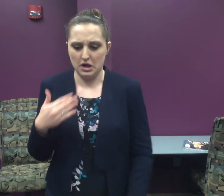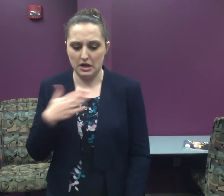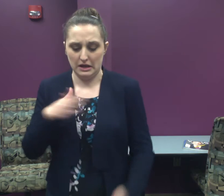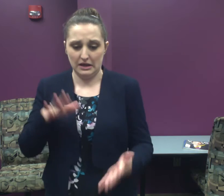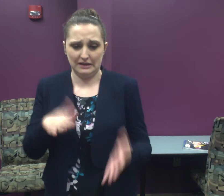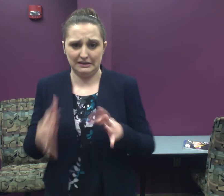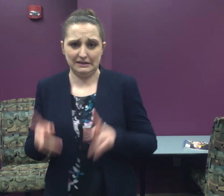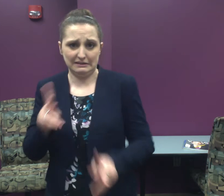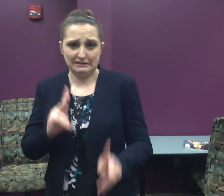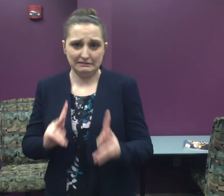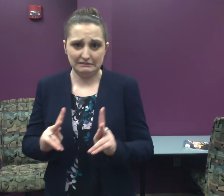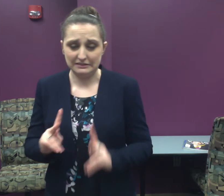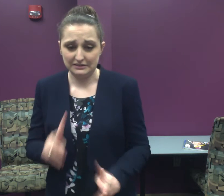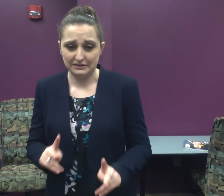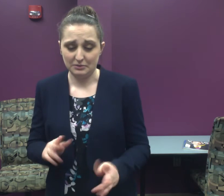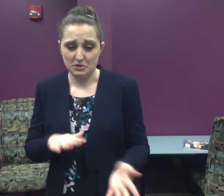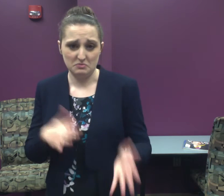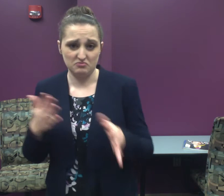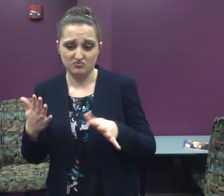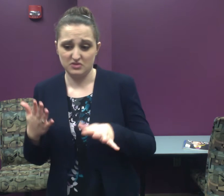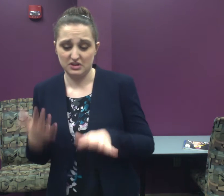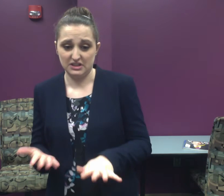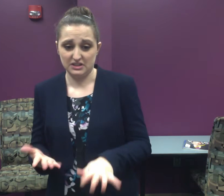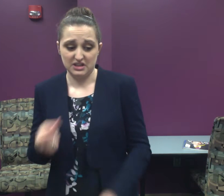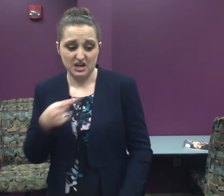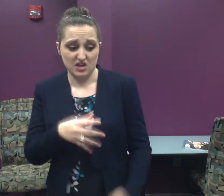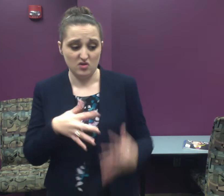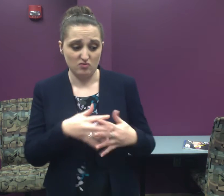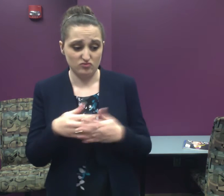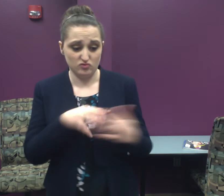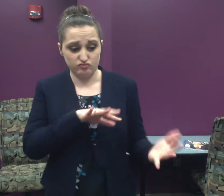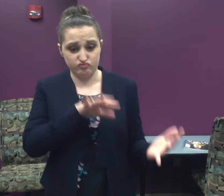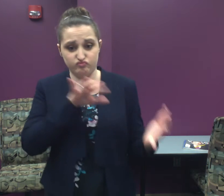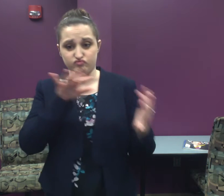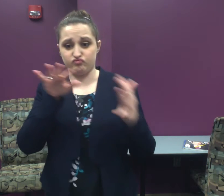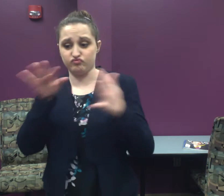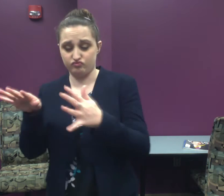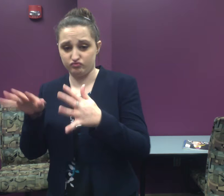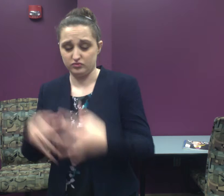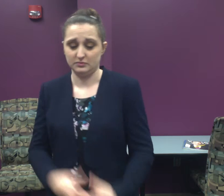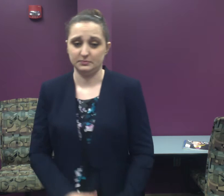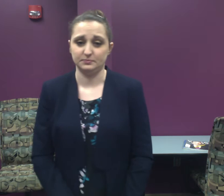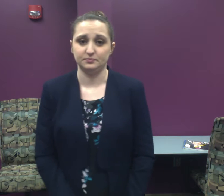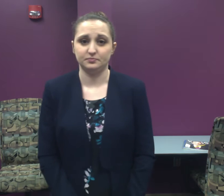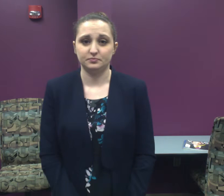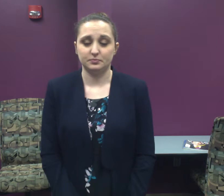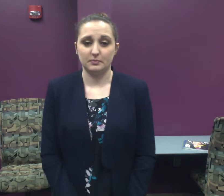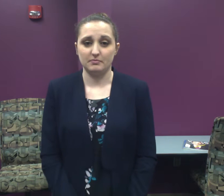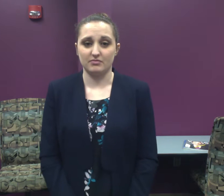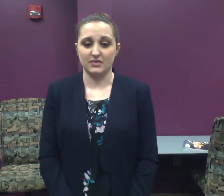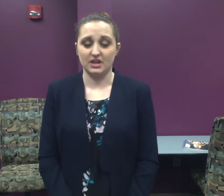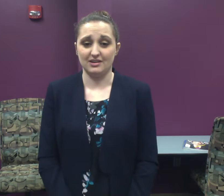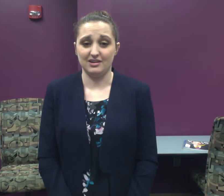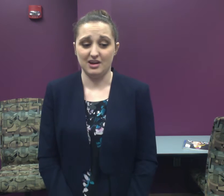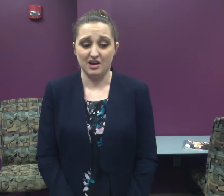people were killed. Now, going on with this, about 1 in 10 people died during the war. On the following charts, compare